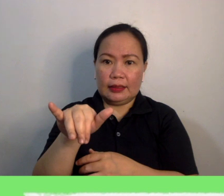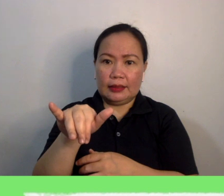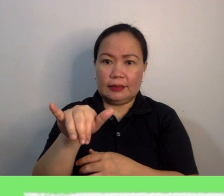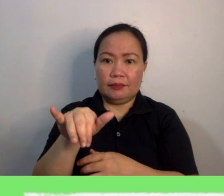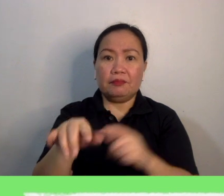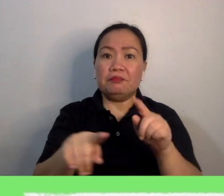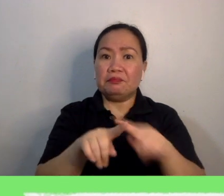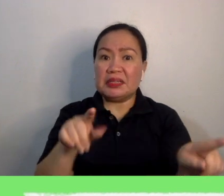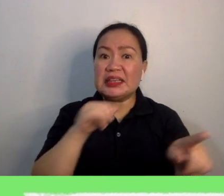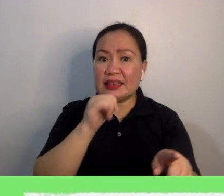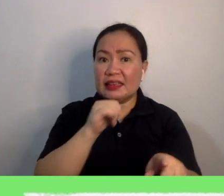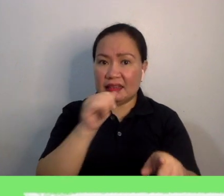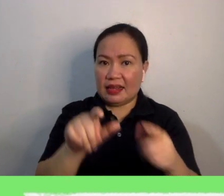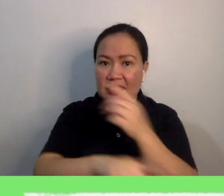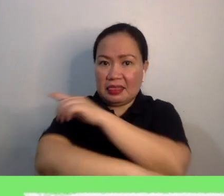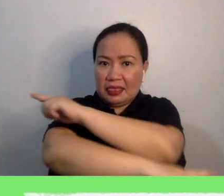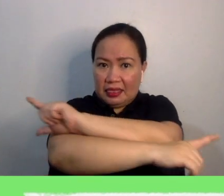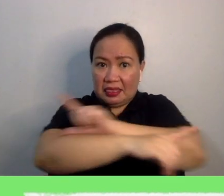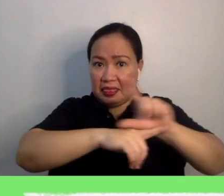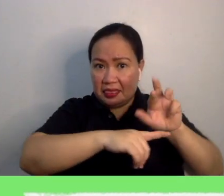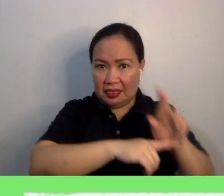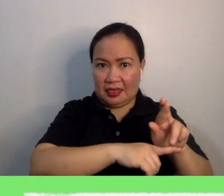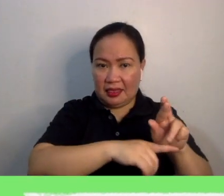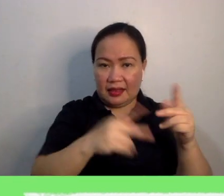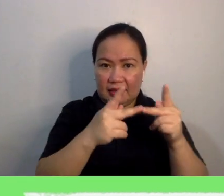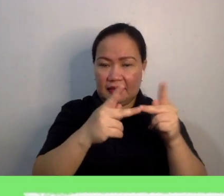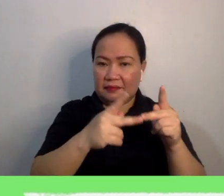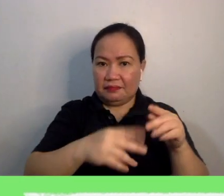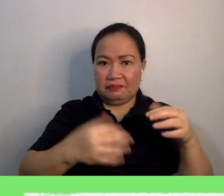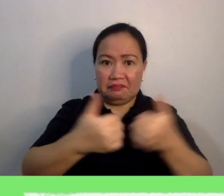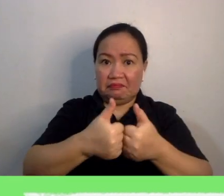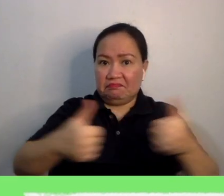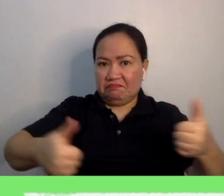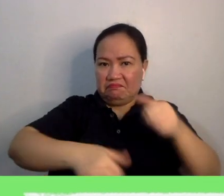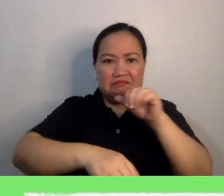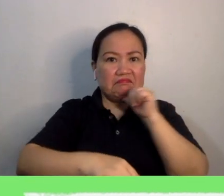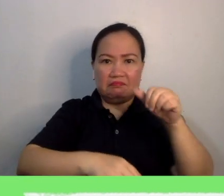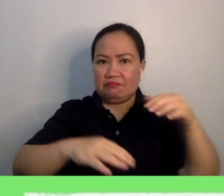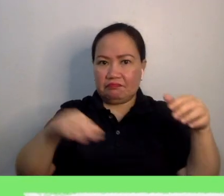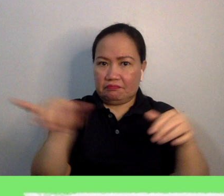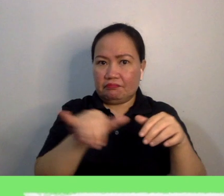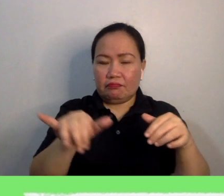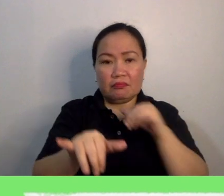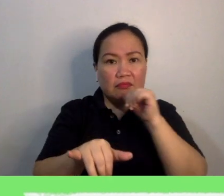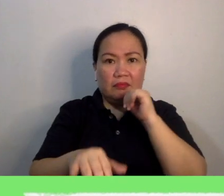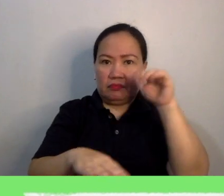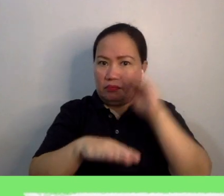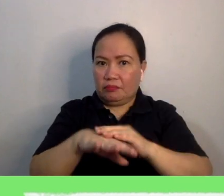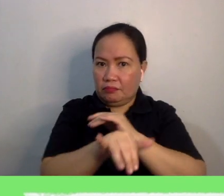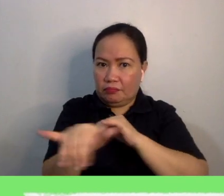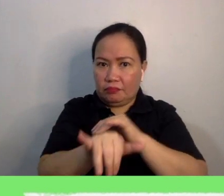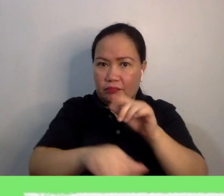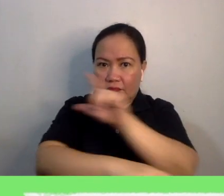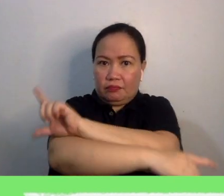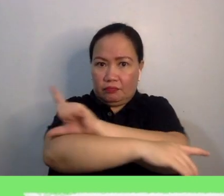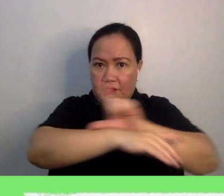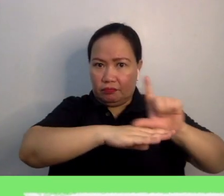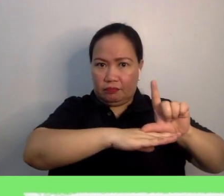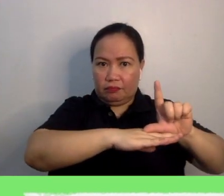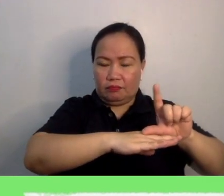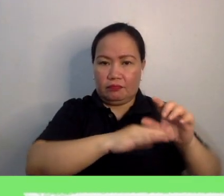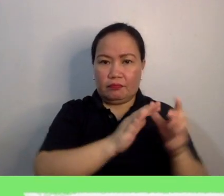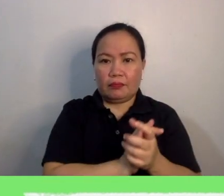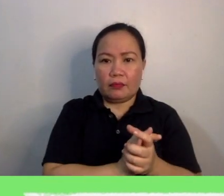supplementary and adjacent. So, these two are supplementary angles pero hindi sila